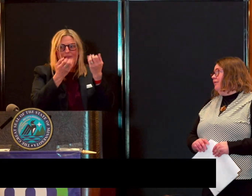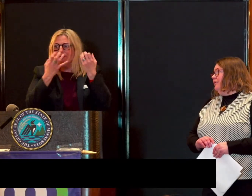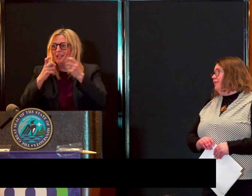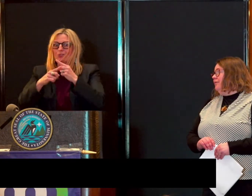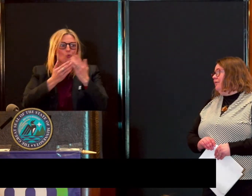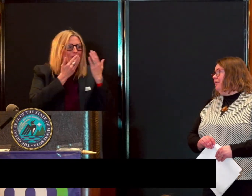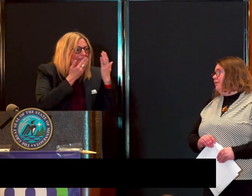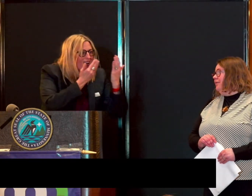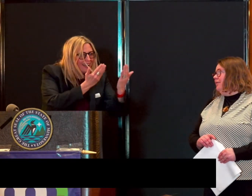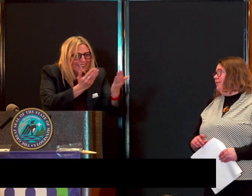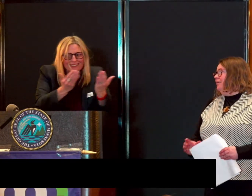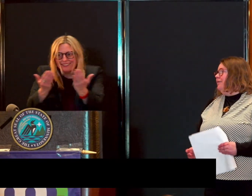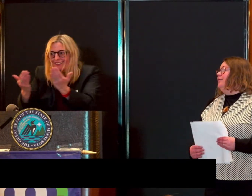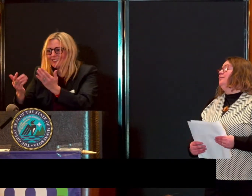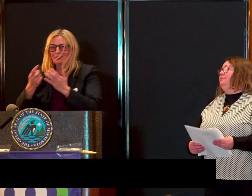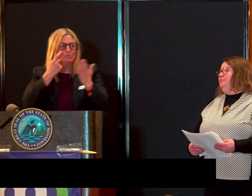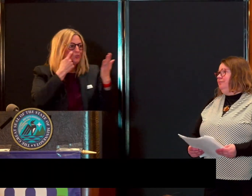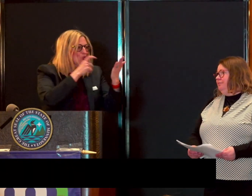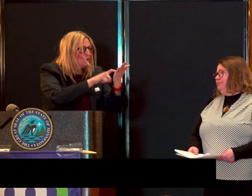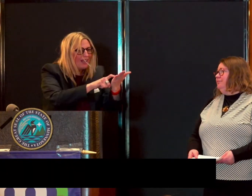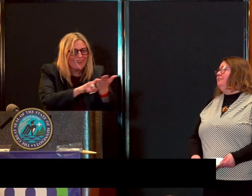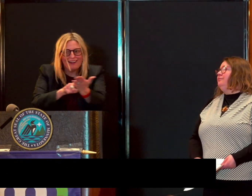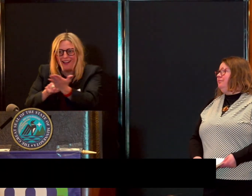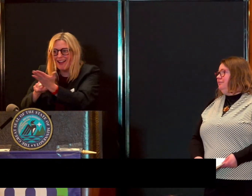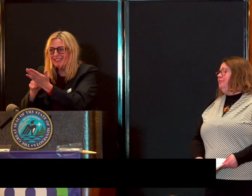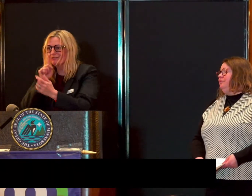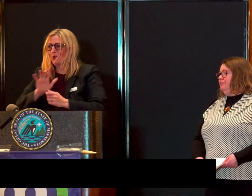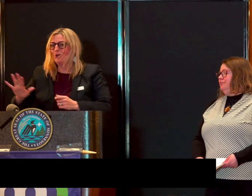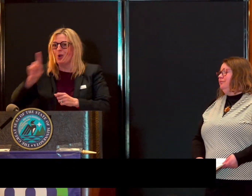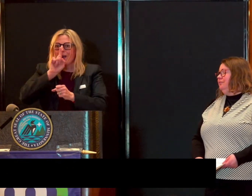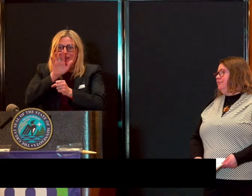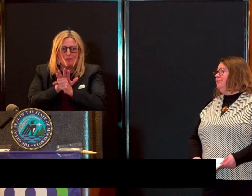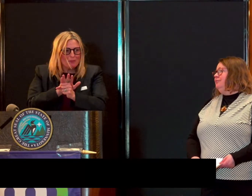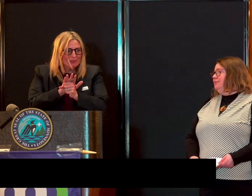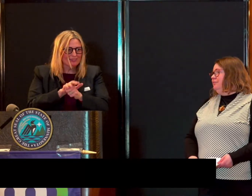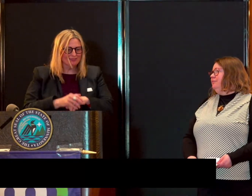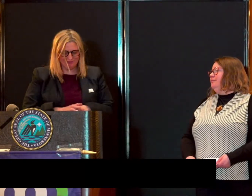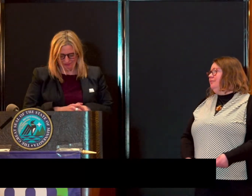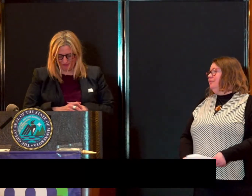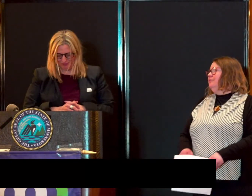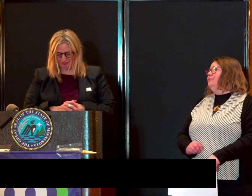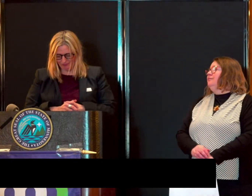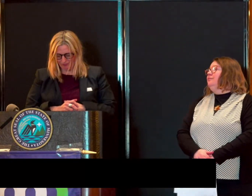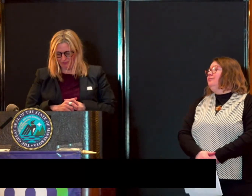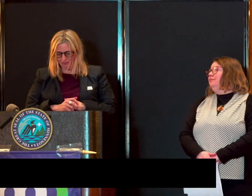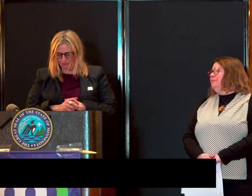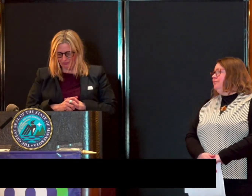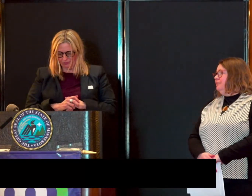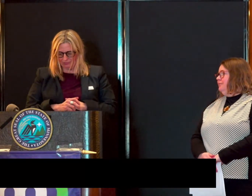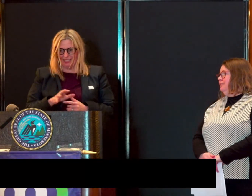We have so many individuals to thank and to recognize today.